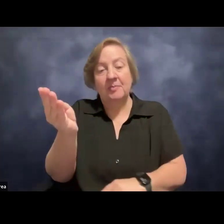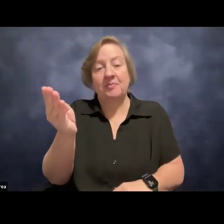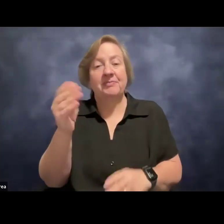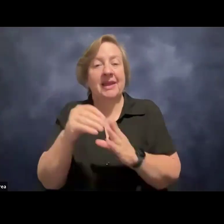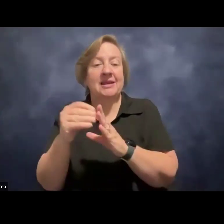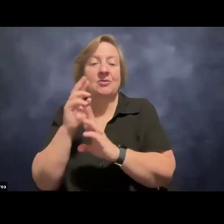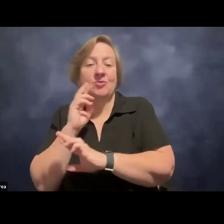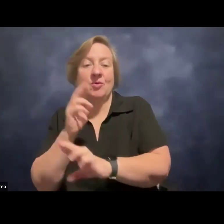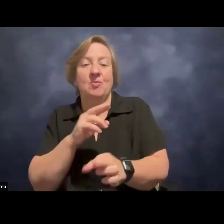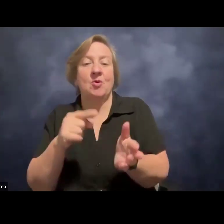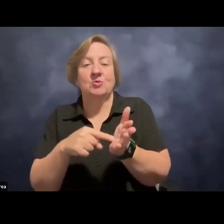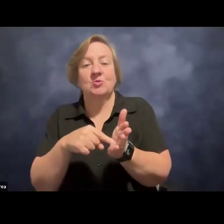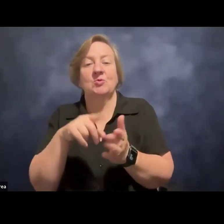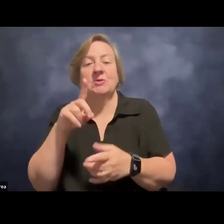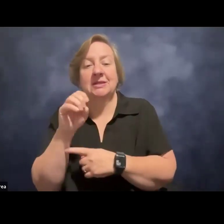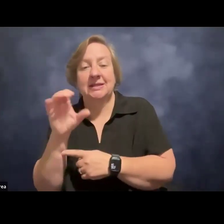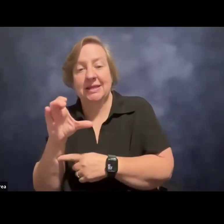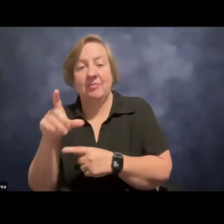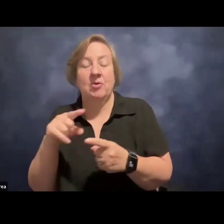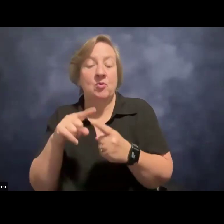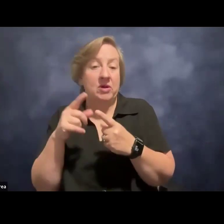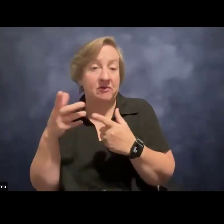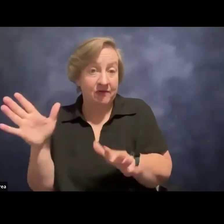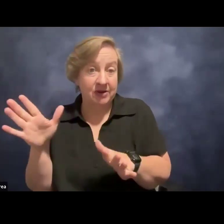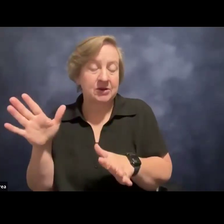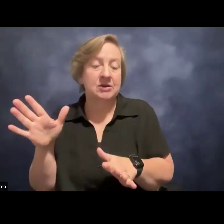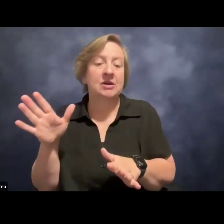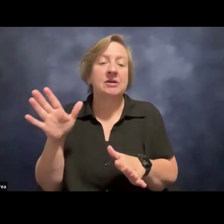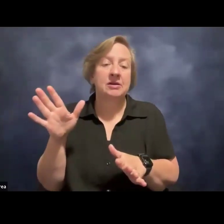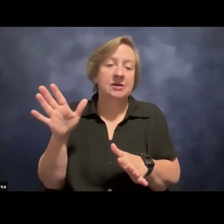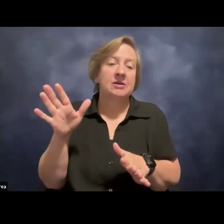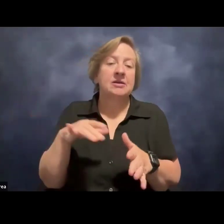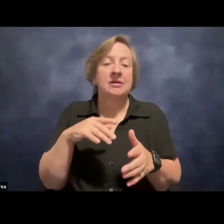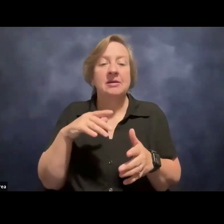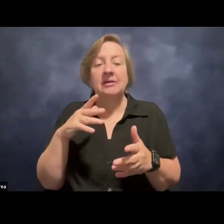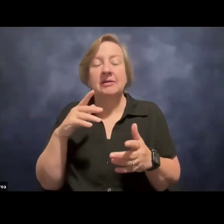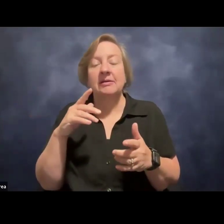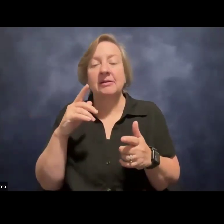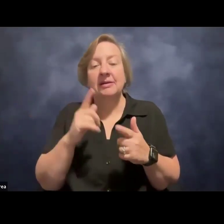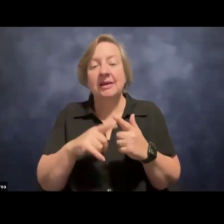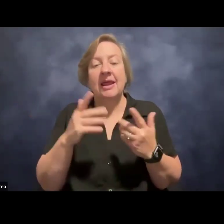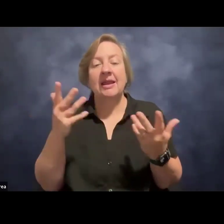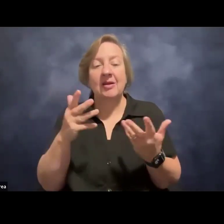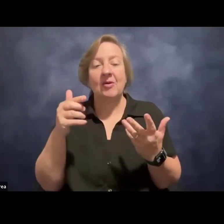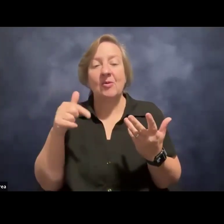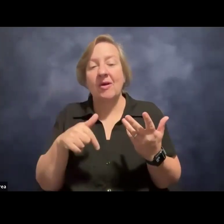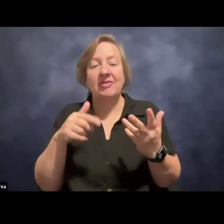report that's due in December. So once that's done, then what do these meetings kind